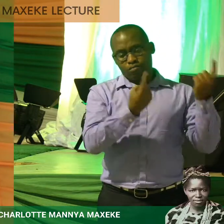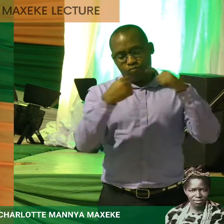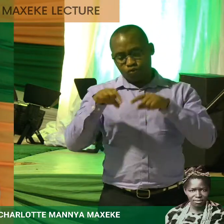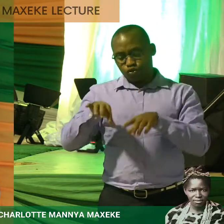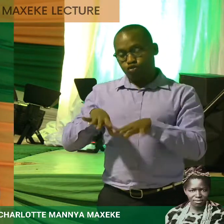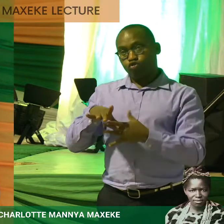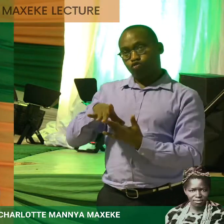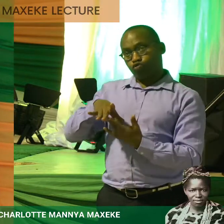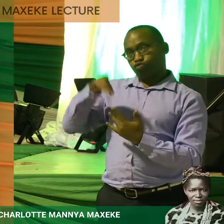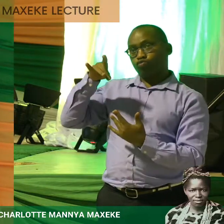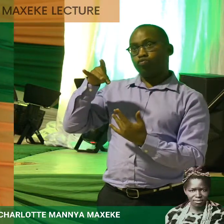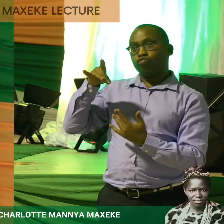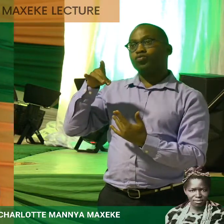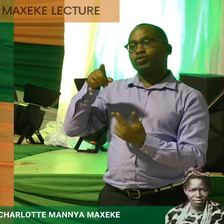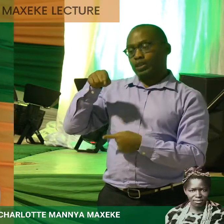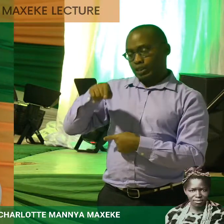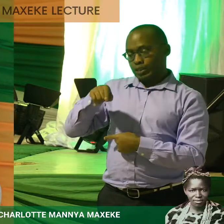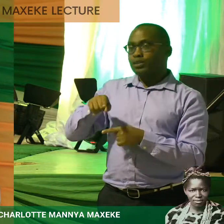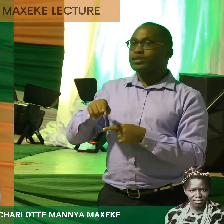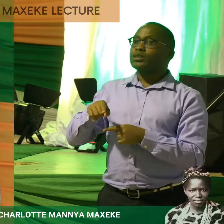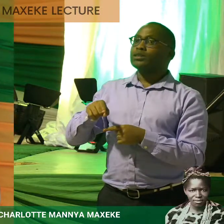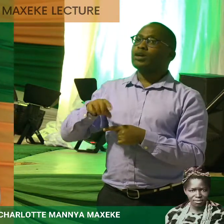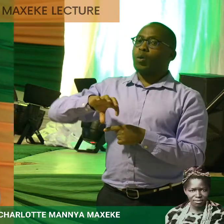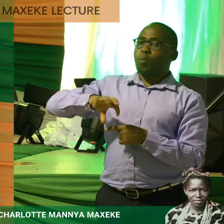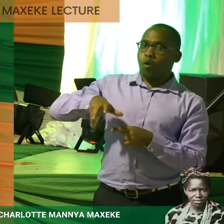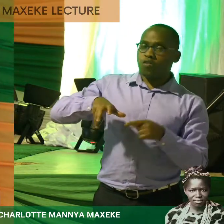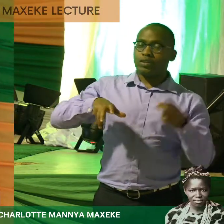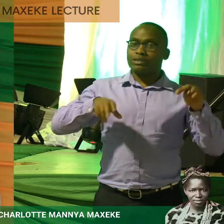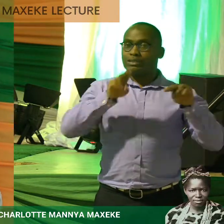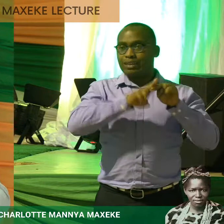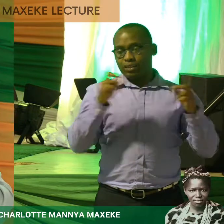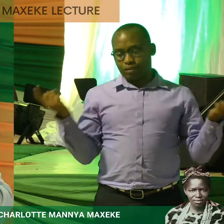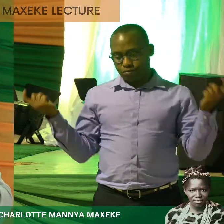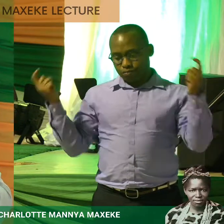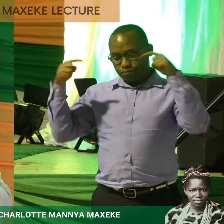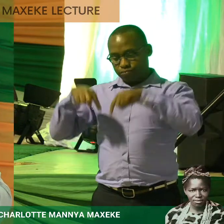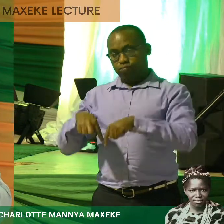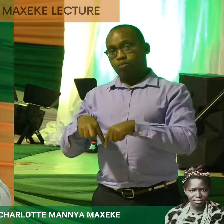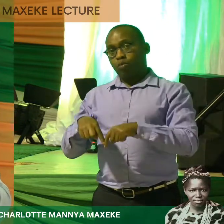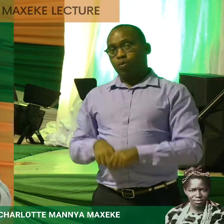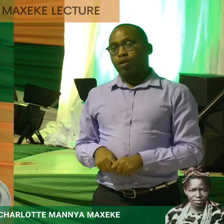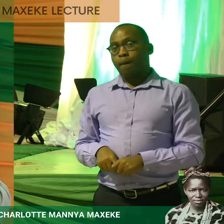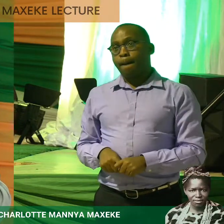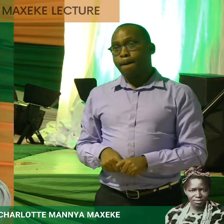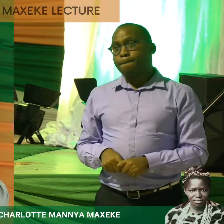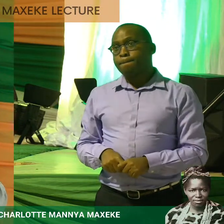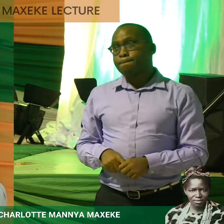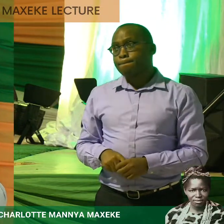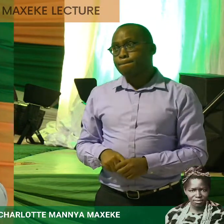kanye iqhutywa yi-national department yi-provincial department sibulela kakhulu